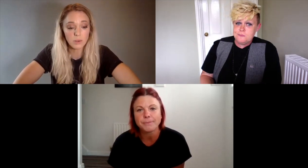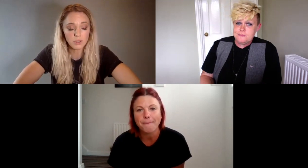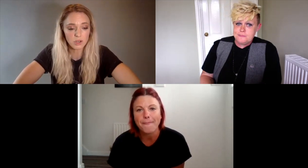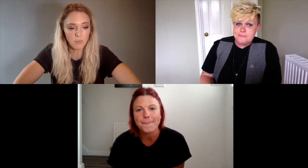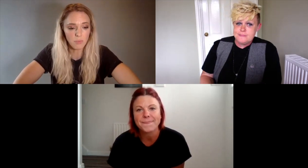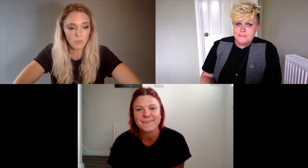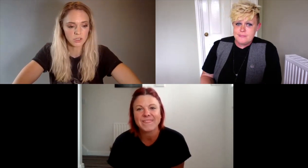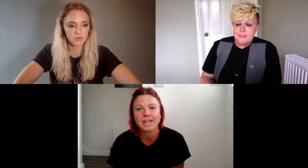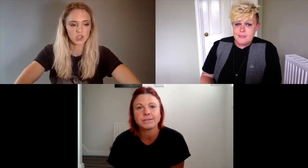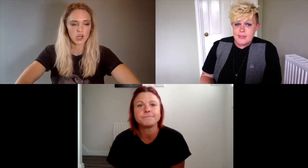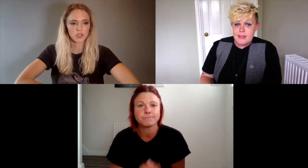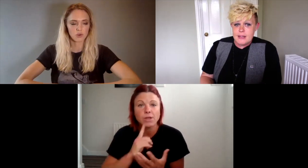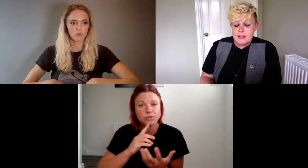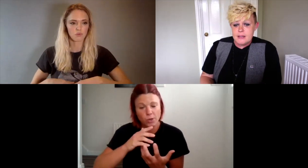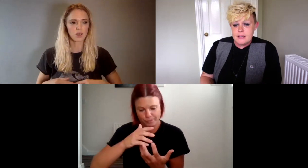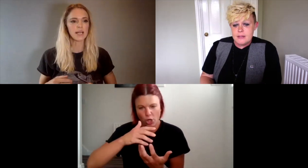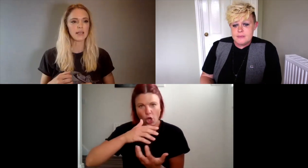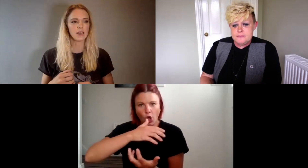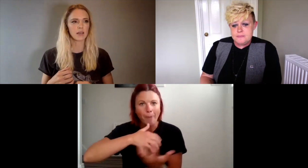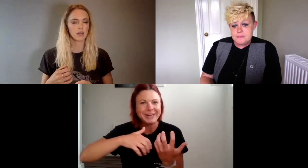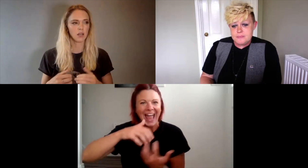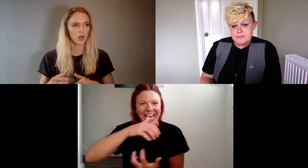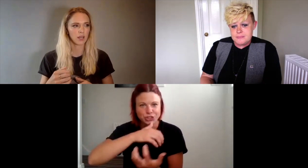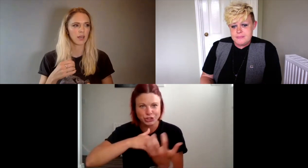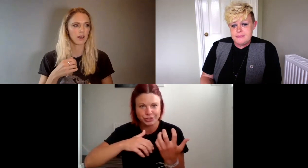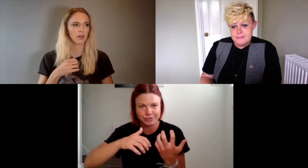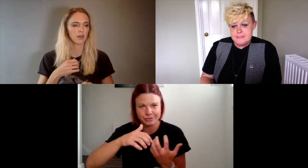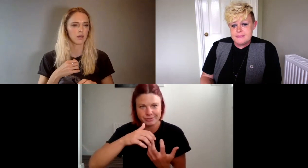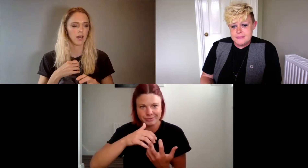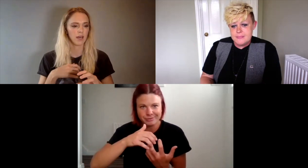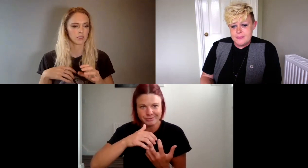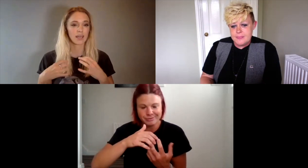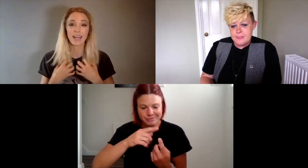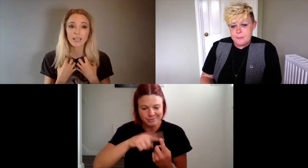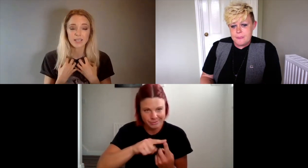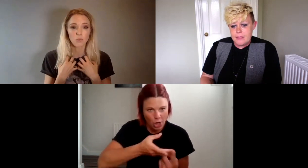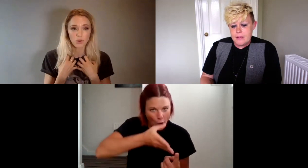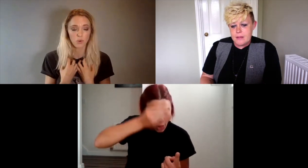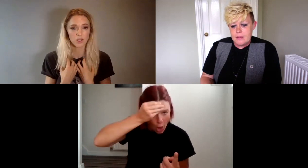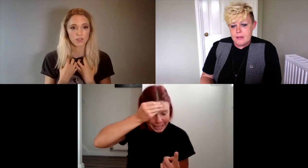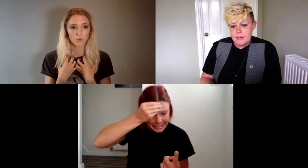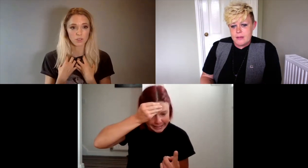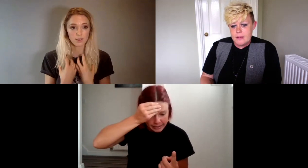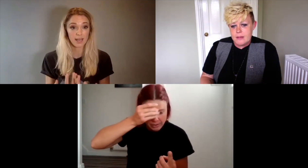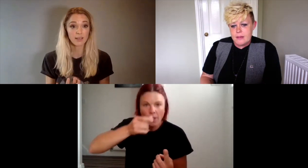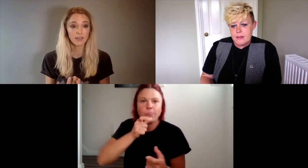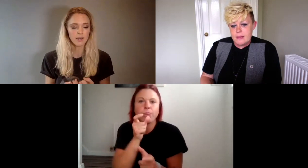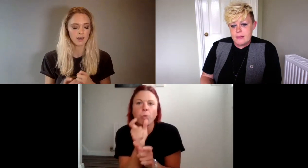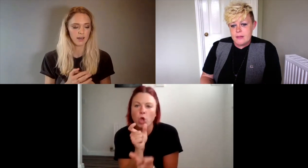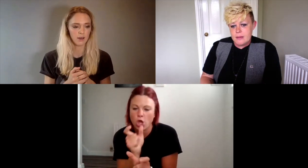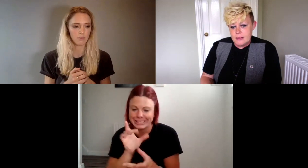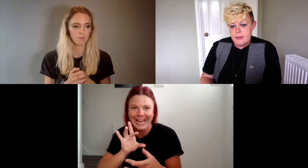Well, it was a combination of just really learning it and connecting it with the words I was